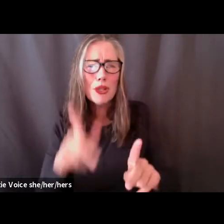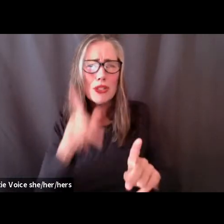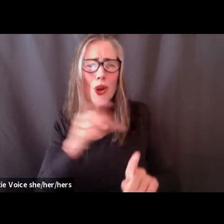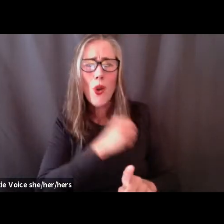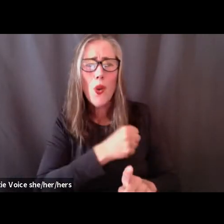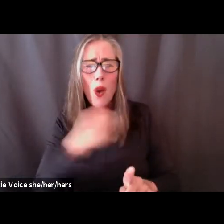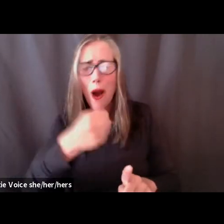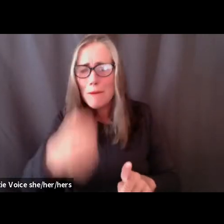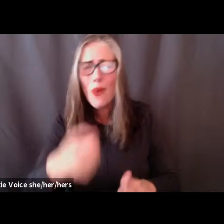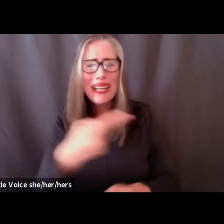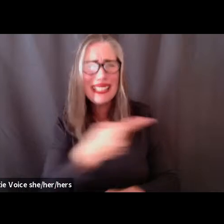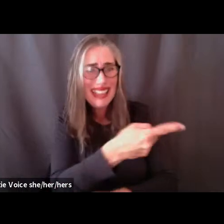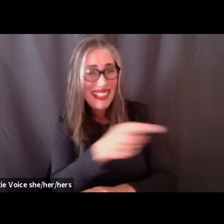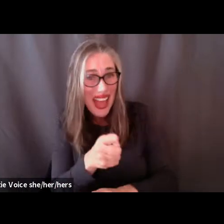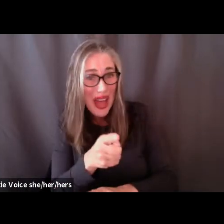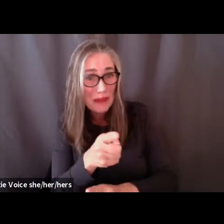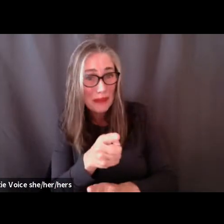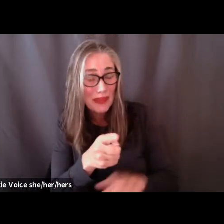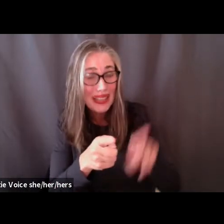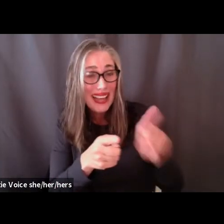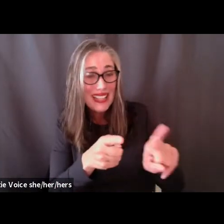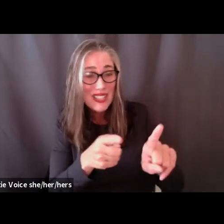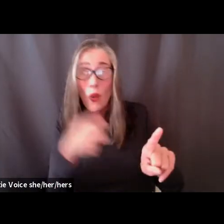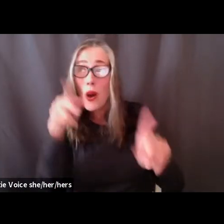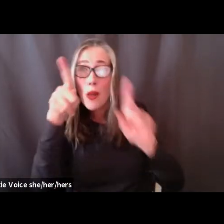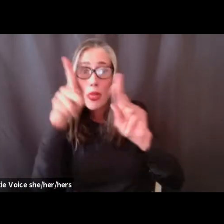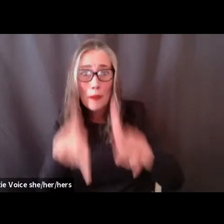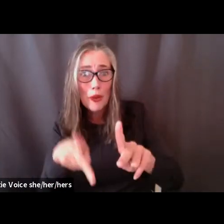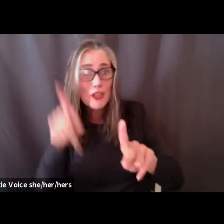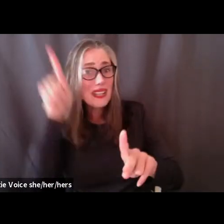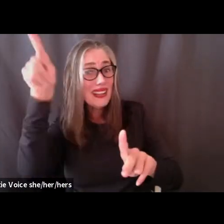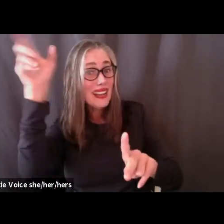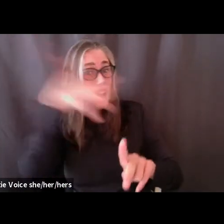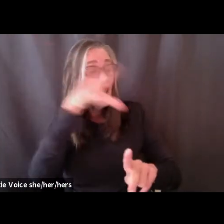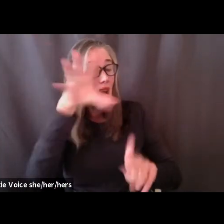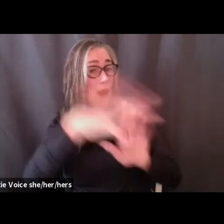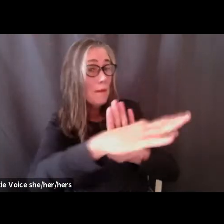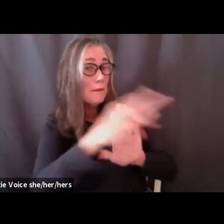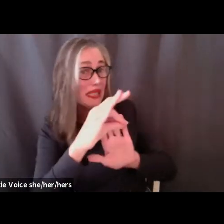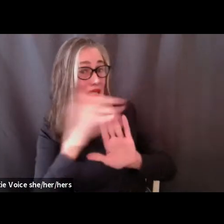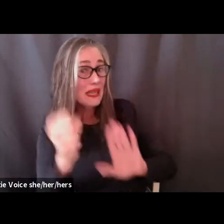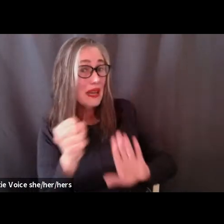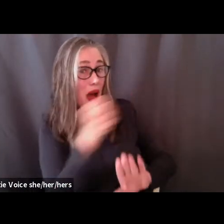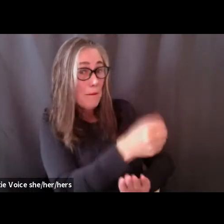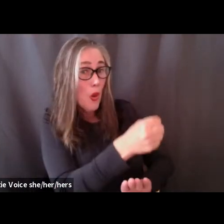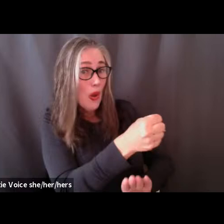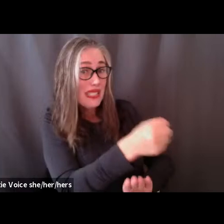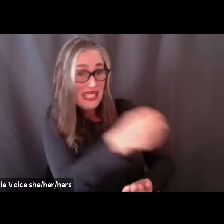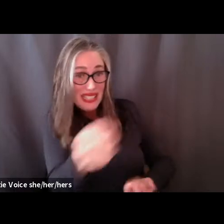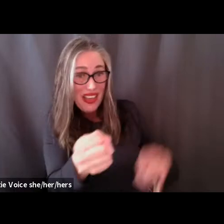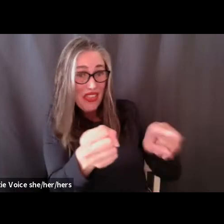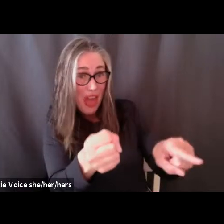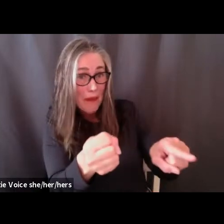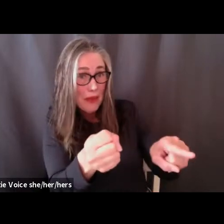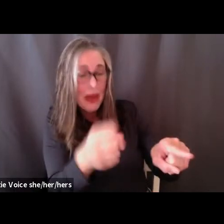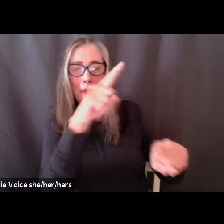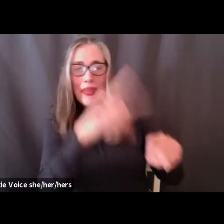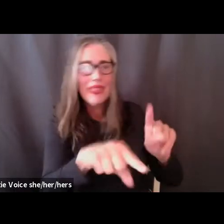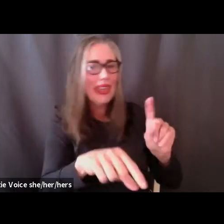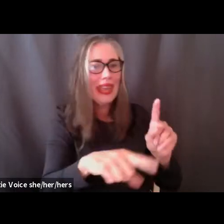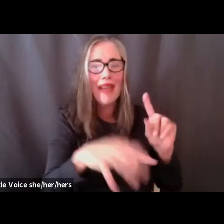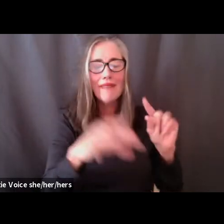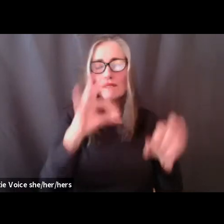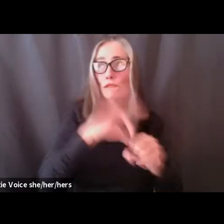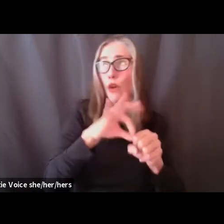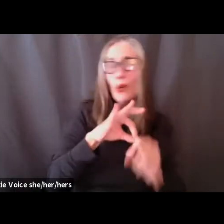that overlap area. And I know this can be very confusing, but we've had numerous people